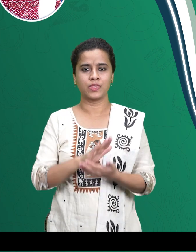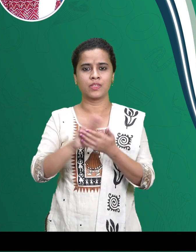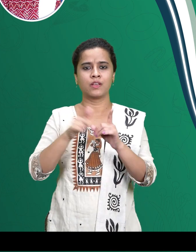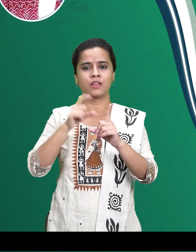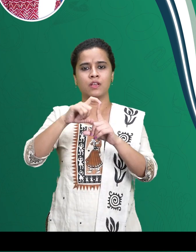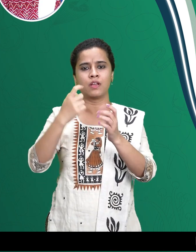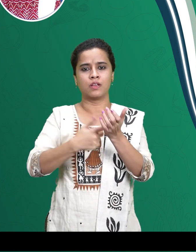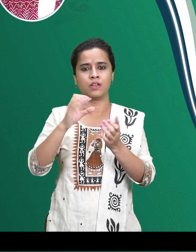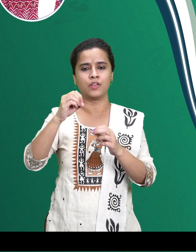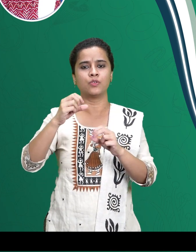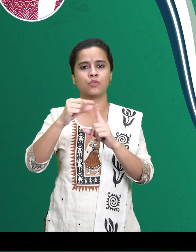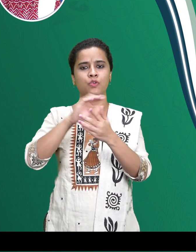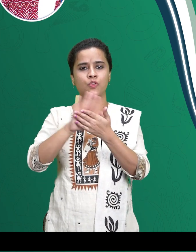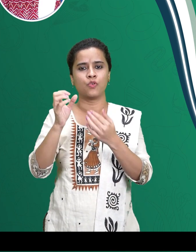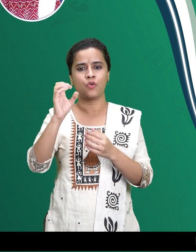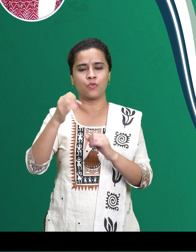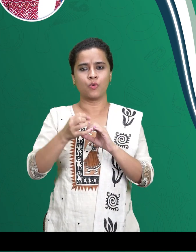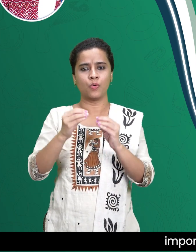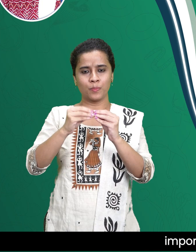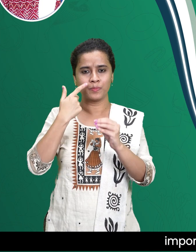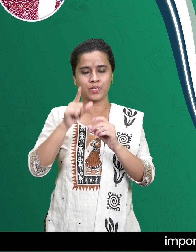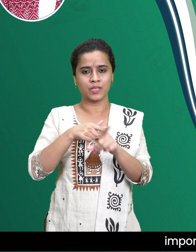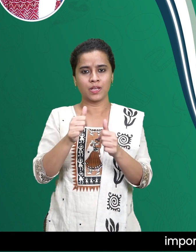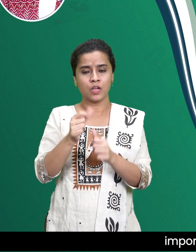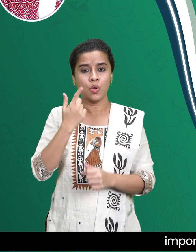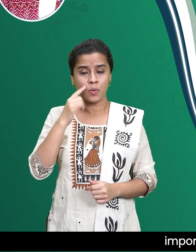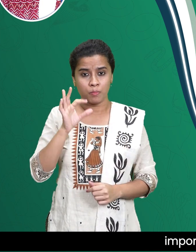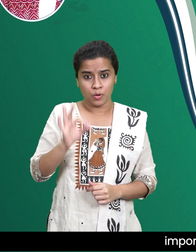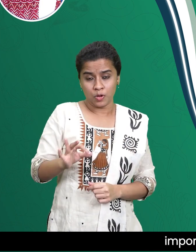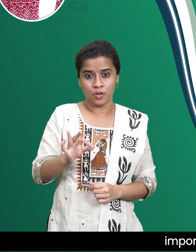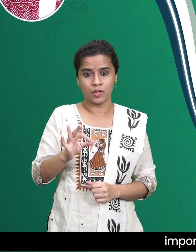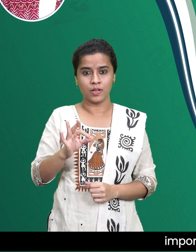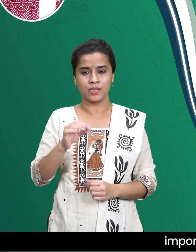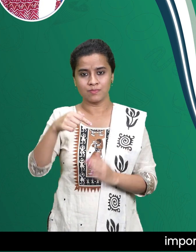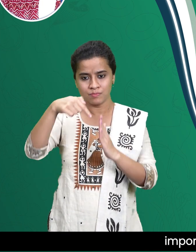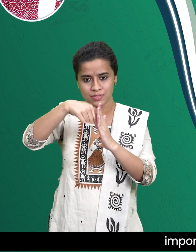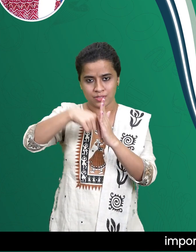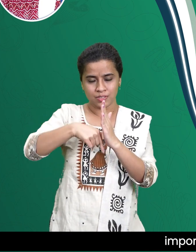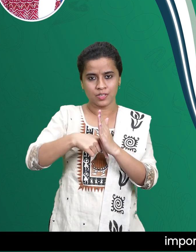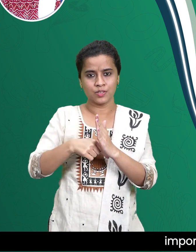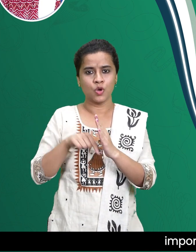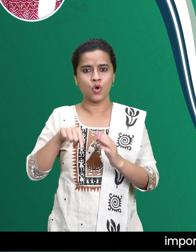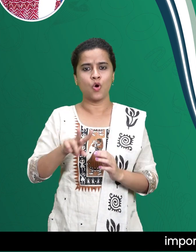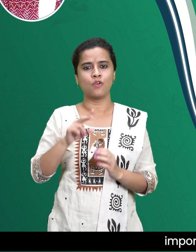Hydrophobia is one of the important symptoms of this disease.